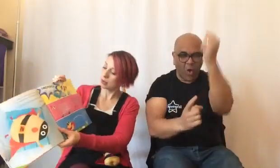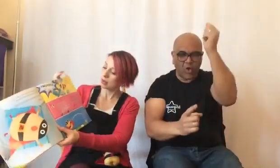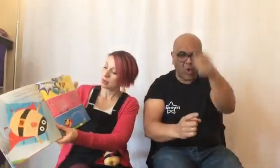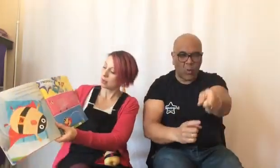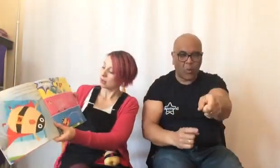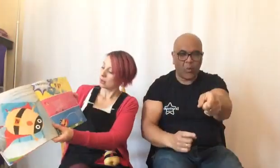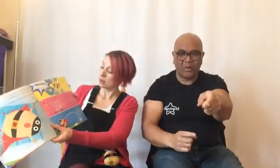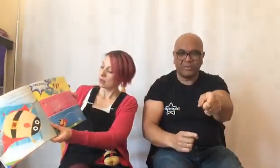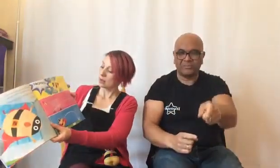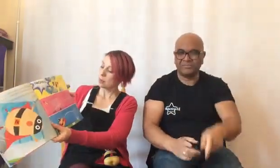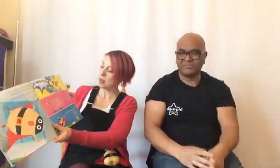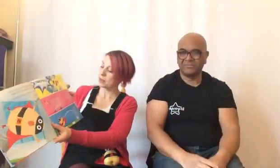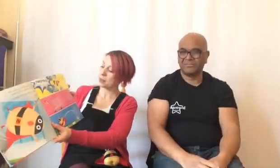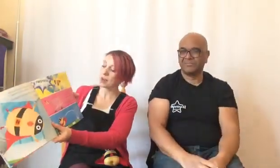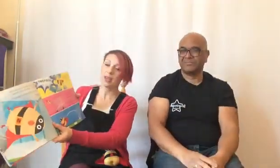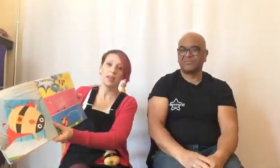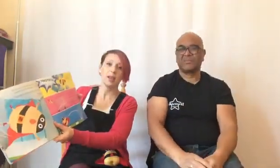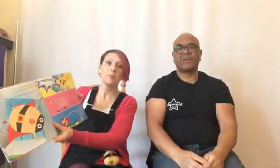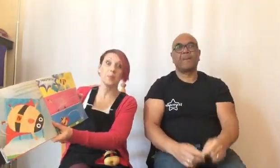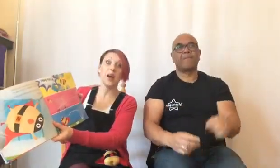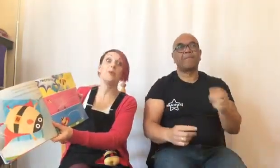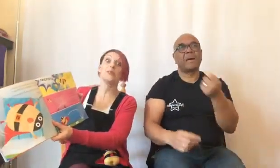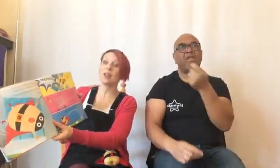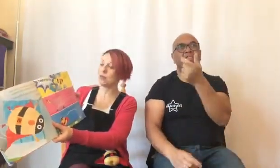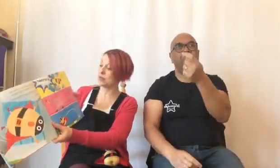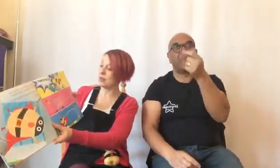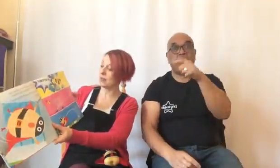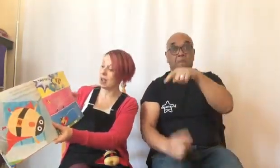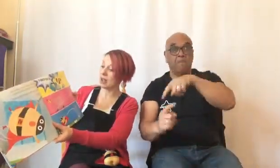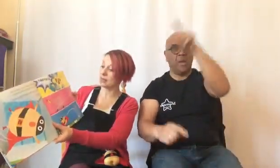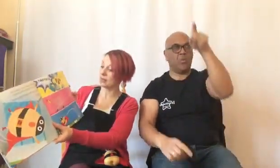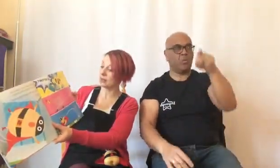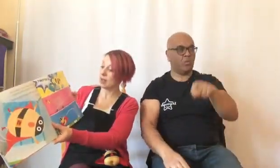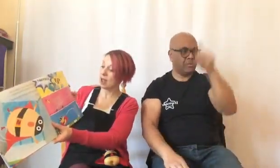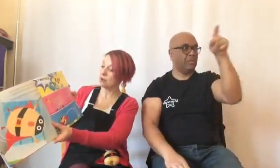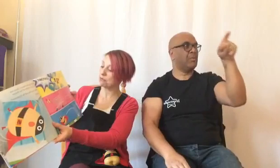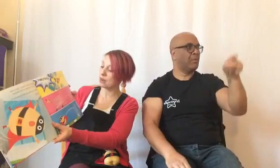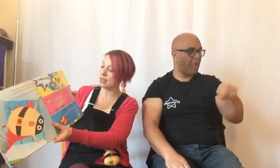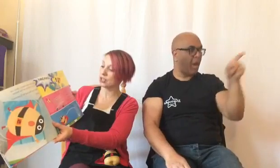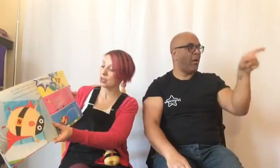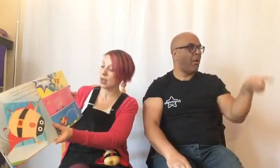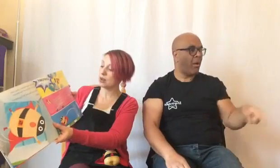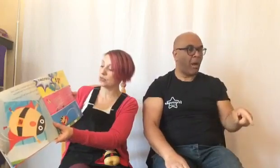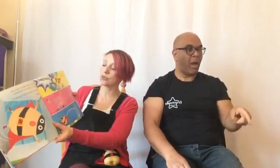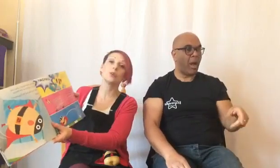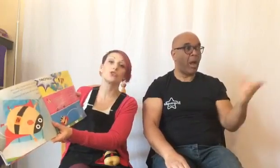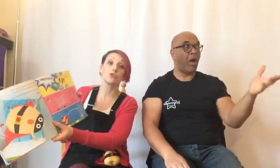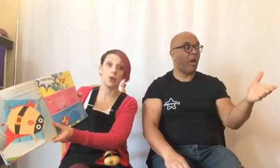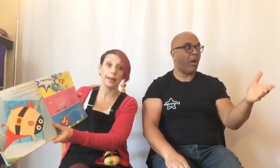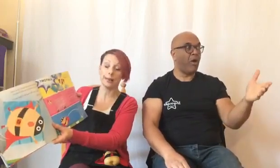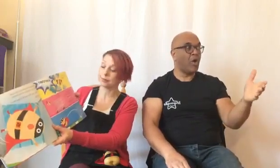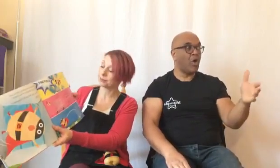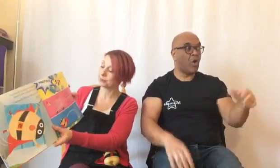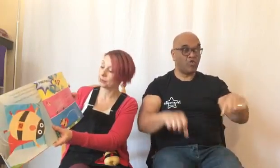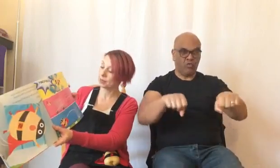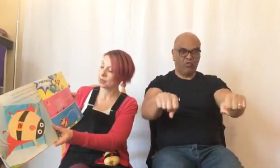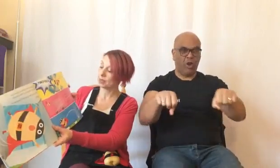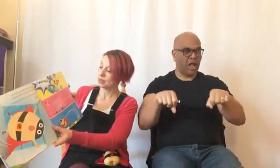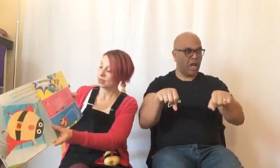But the pea bounced out of his hand out of reach and onto a trolley.